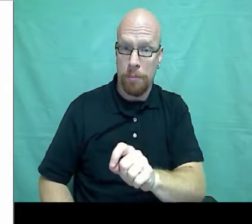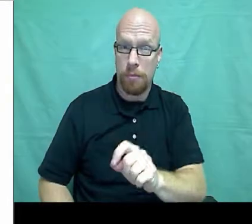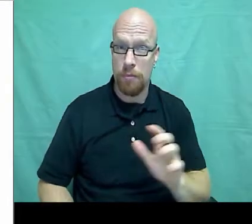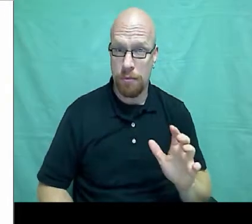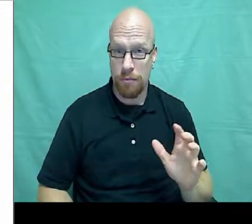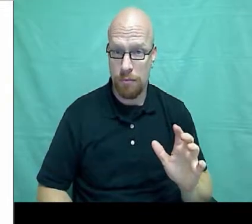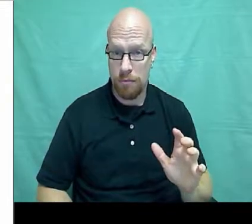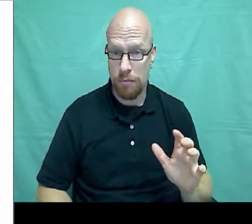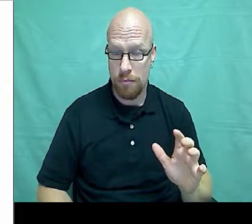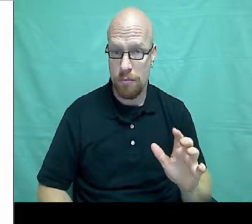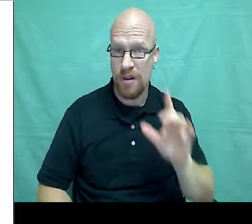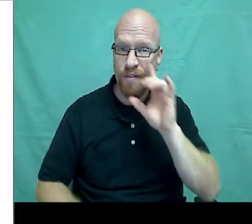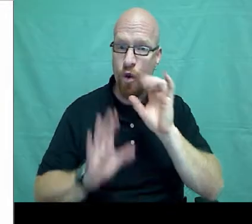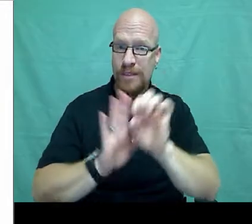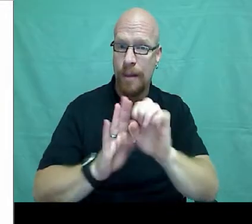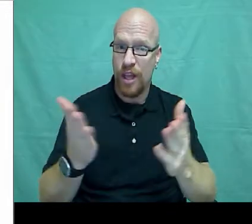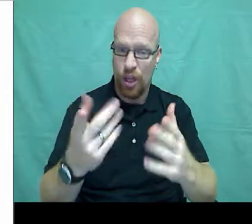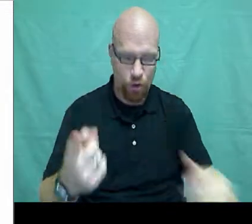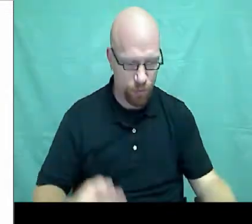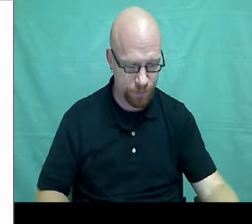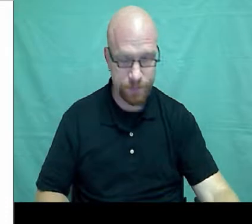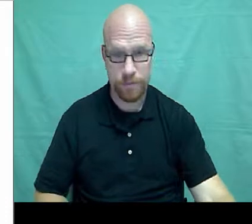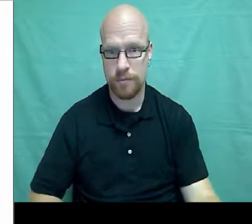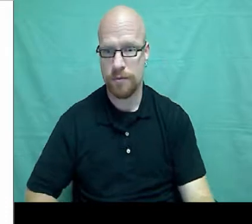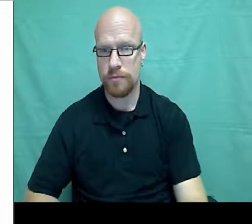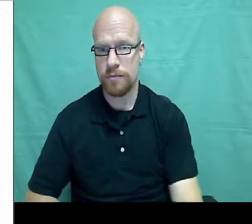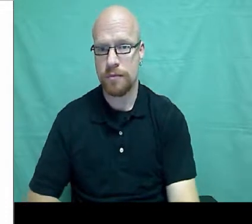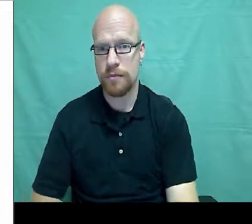It gives them an organizing feature.